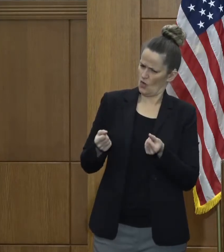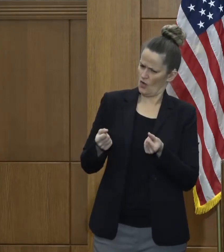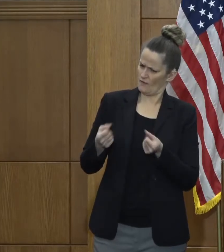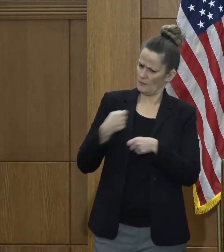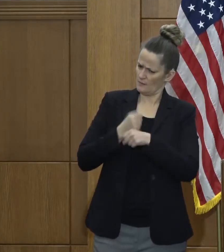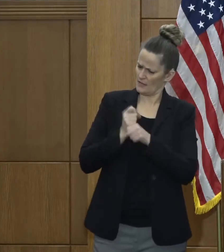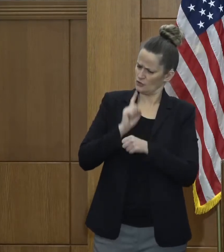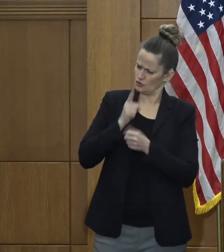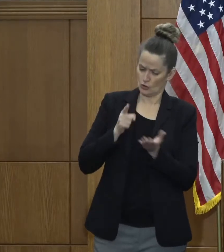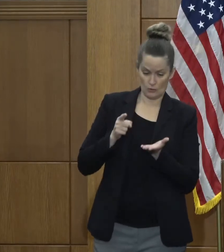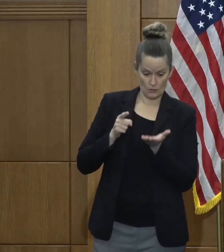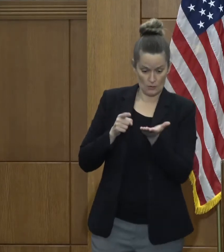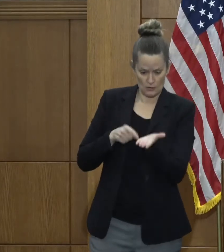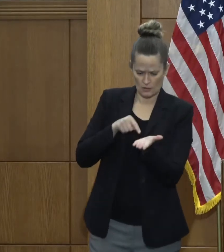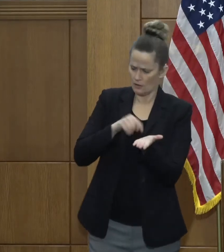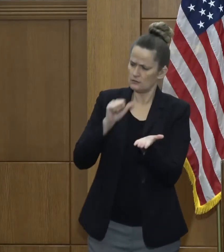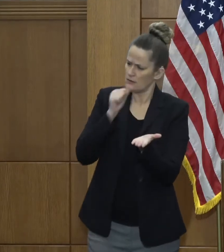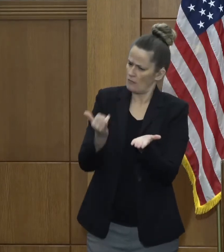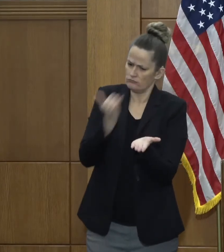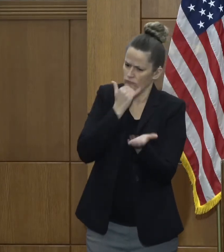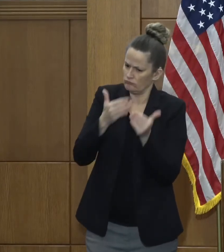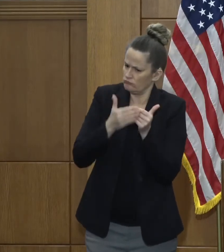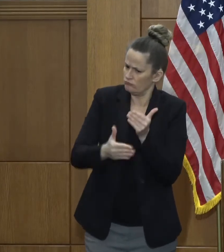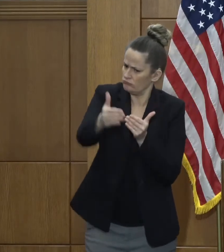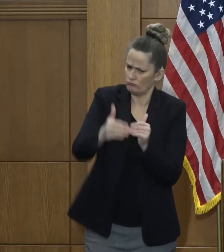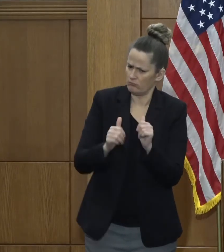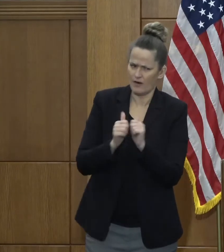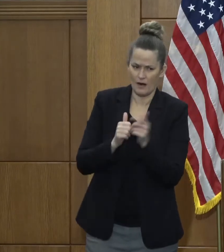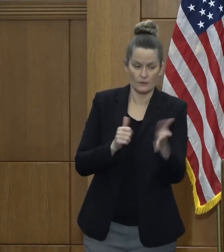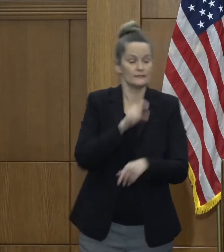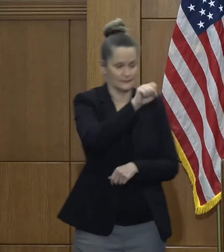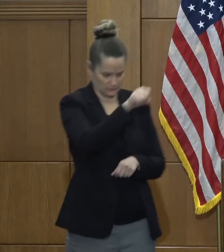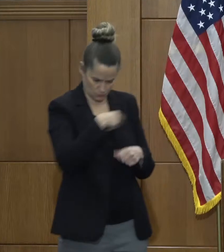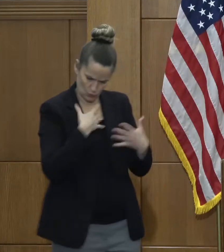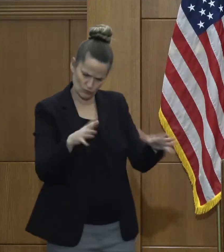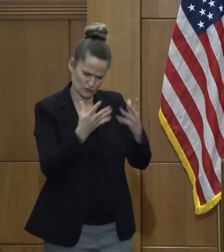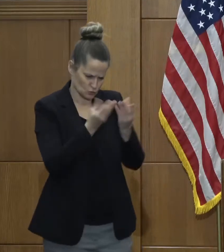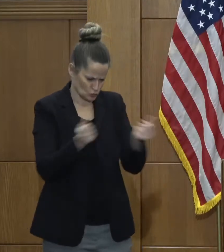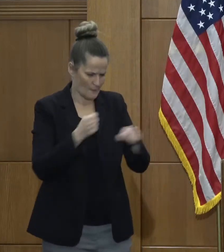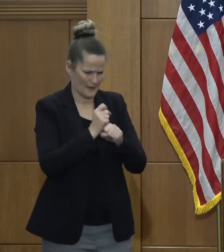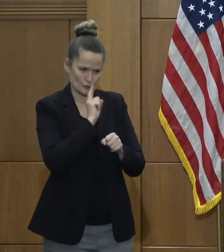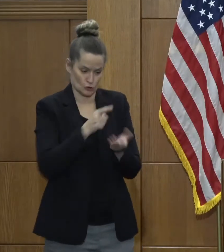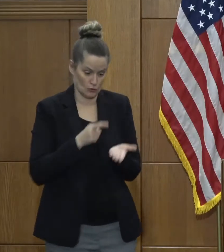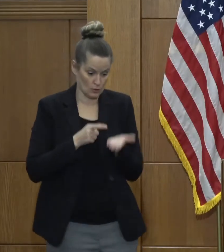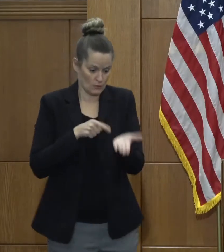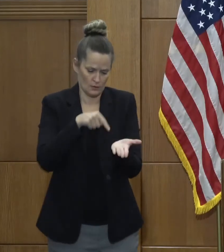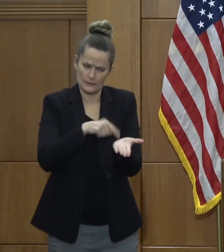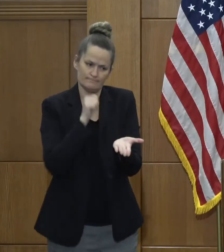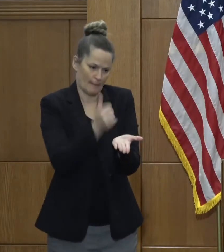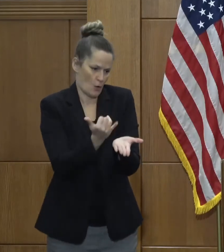correct. Okay. 13 News Now, do you have a question?